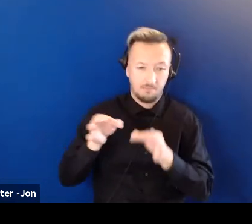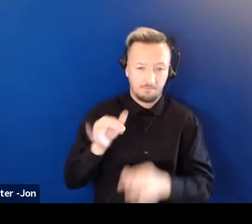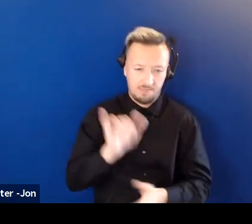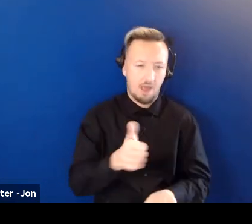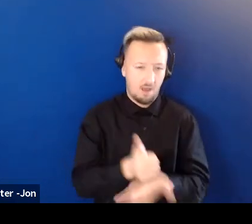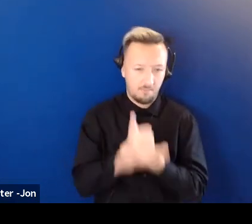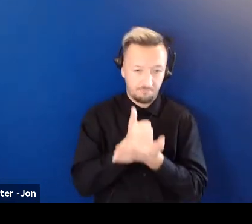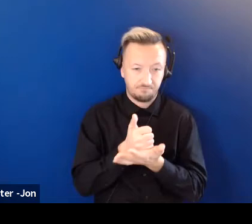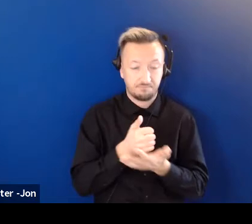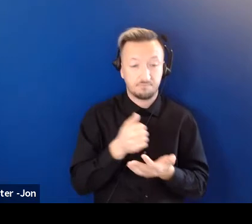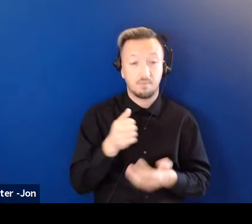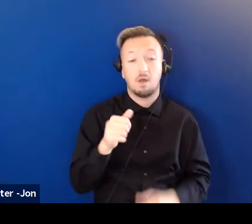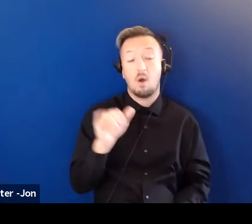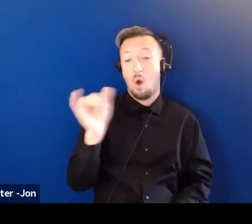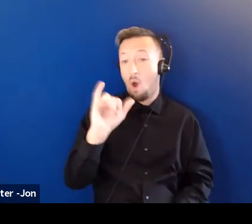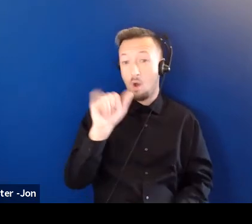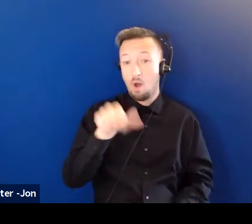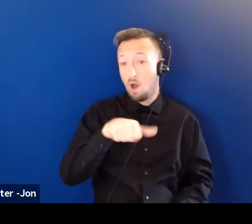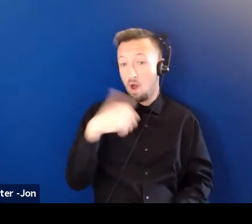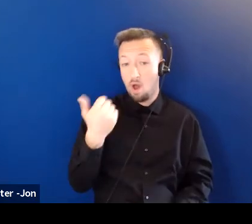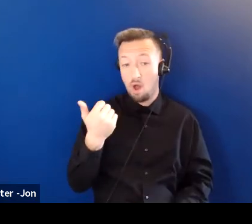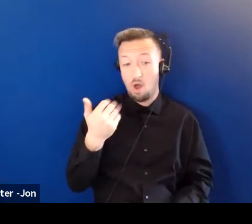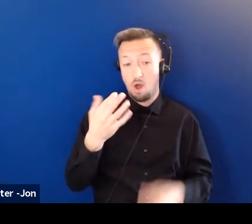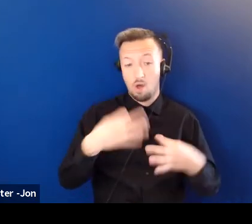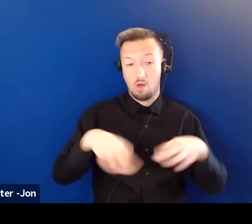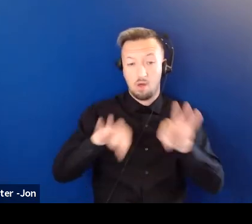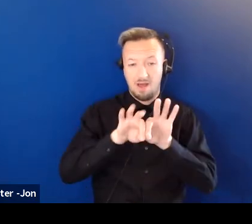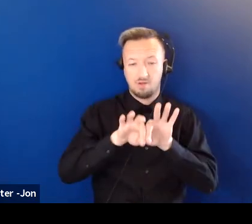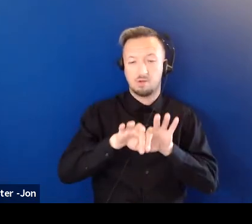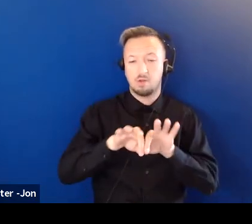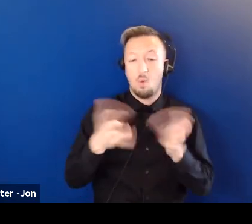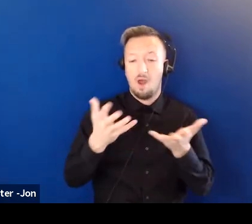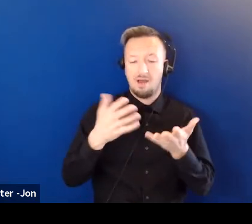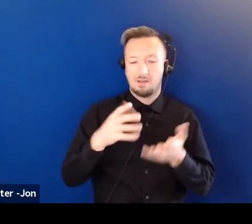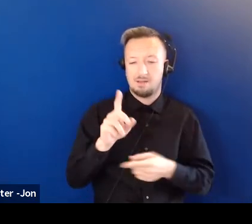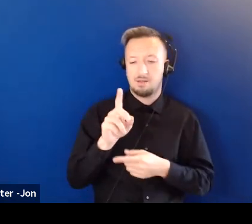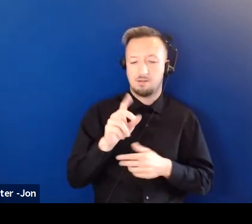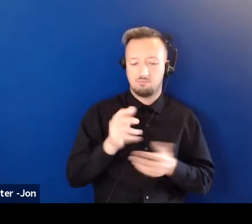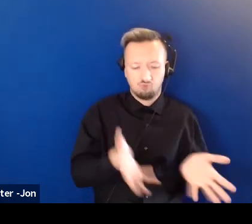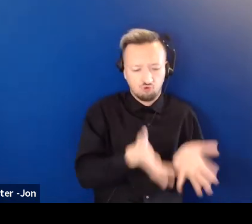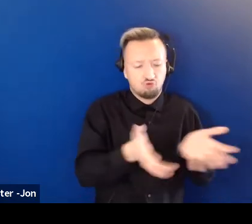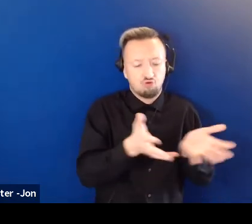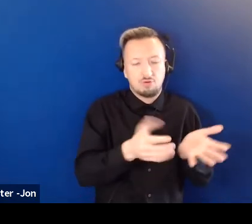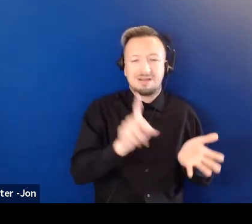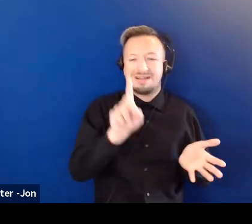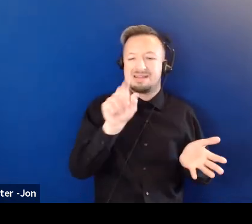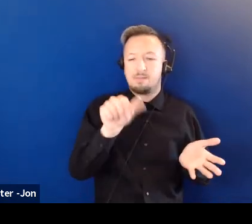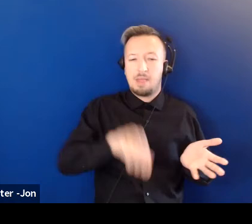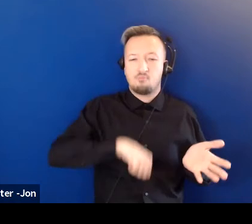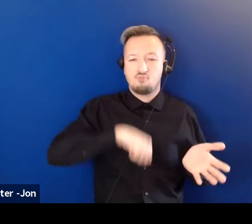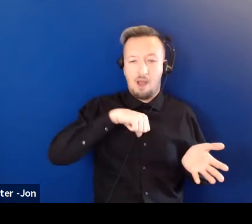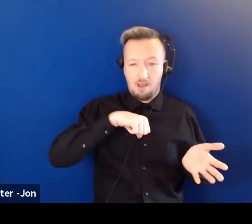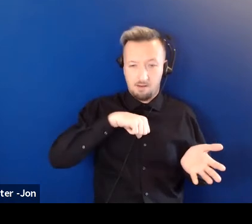Another thing that's important when it comes to disability awareness is building personal disability pride. So the earlier that